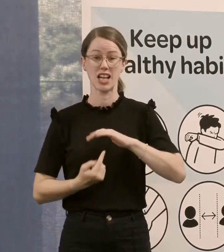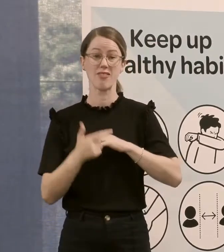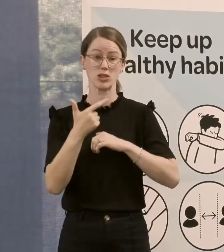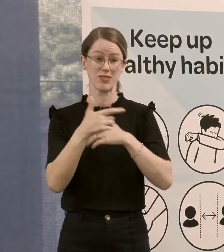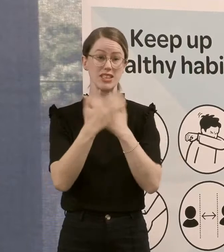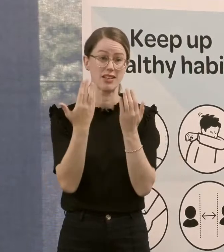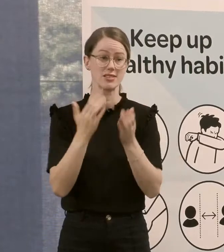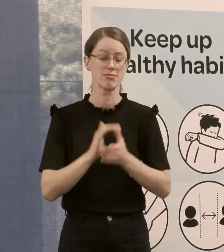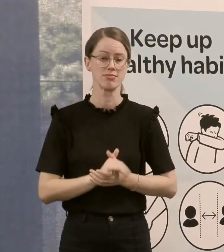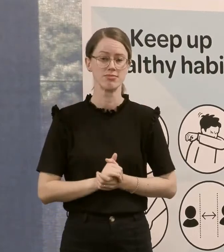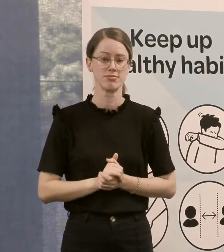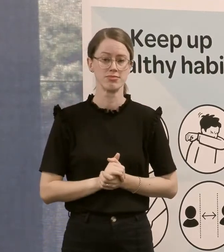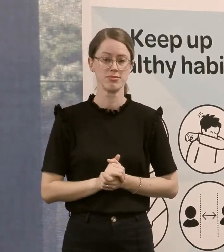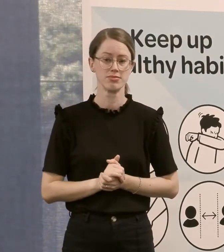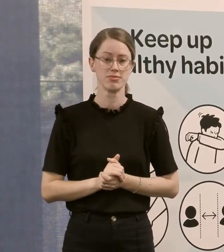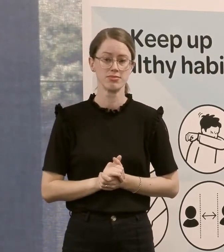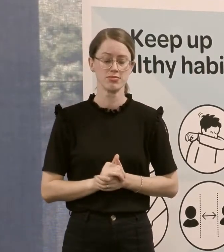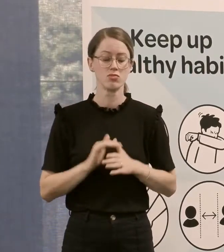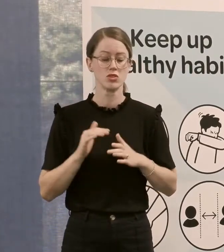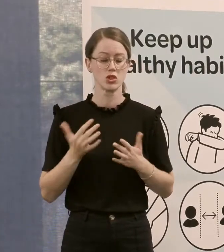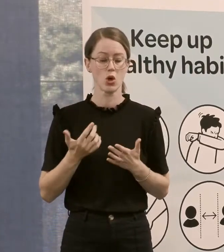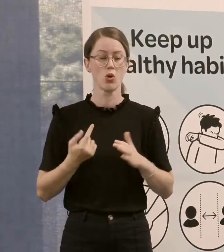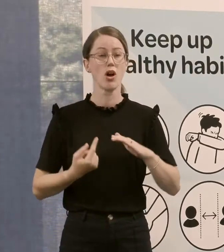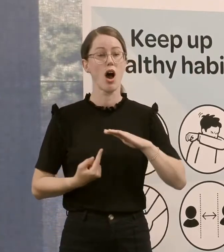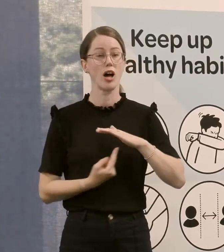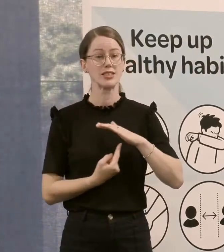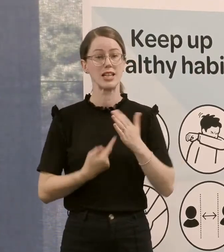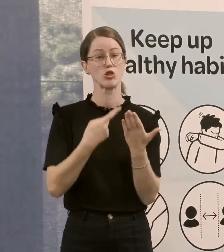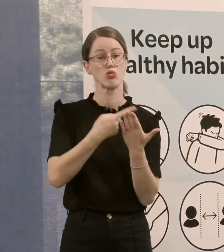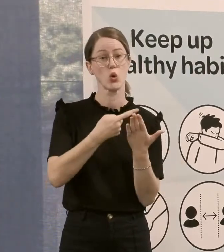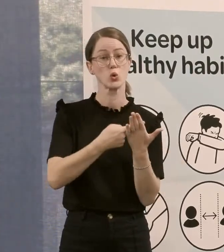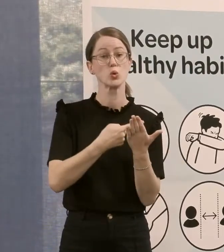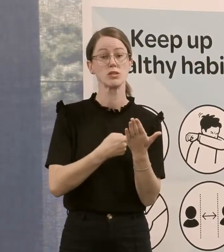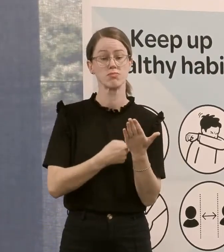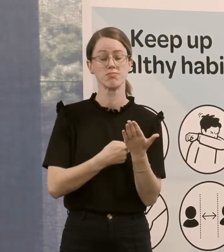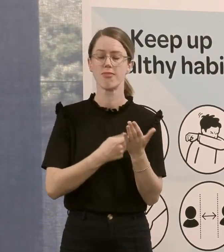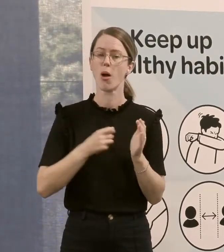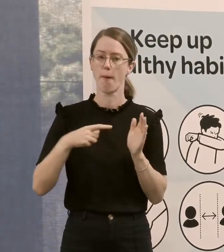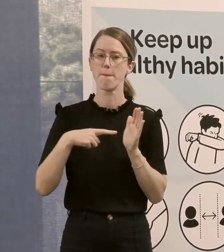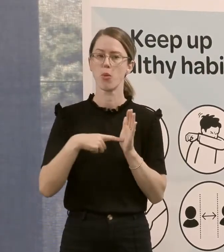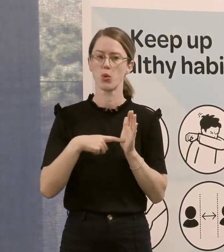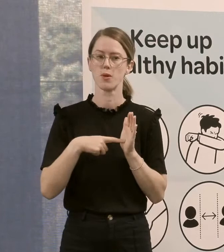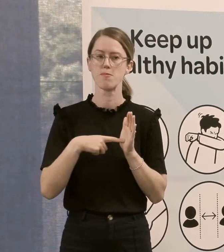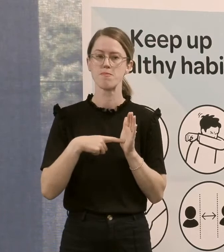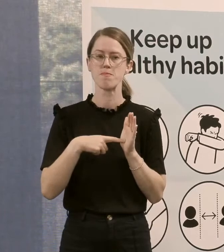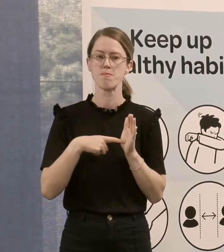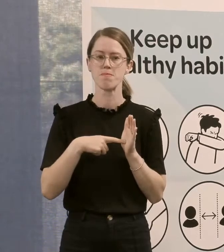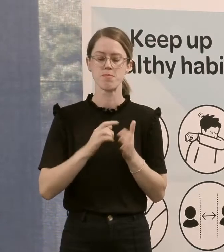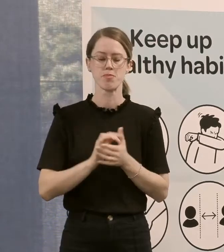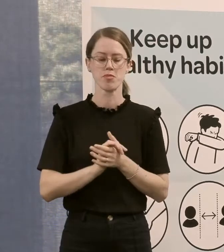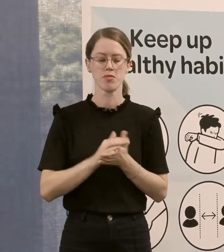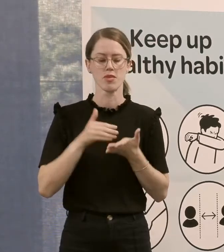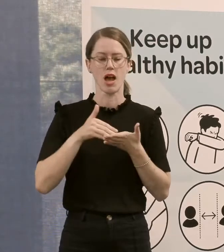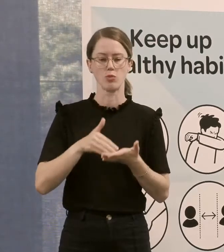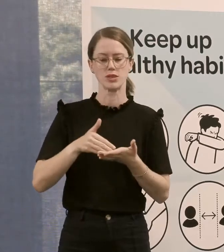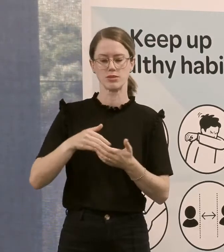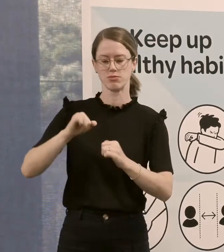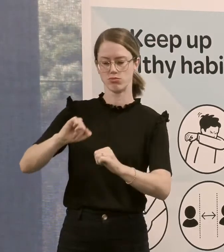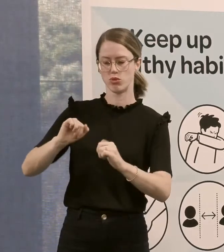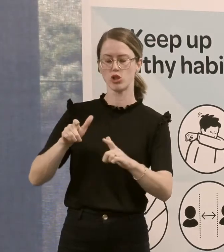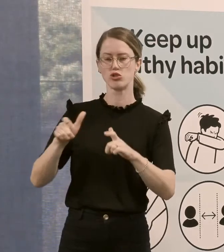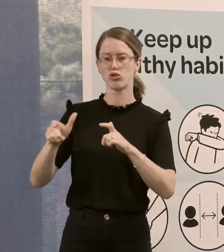So that maintaining that isolation requirement for cases is absolutely fundamental to our ability to